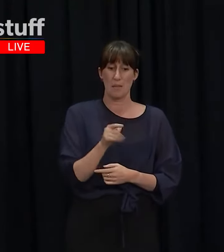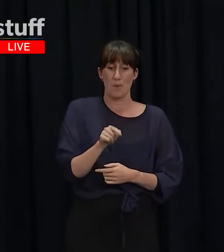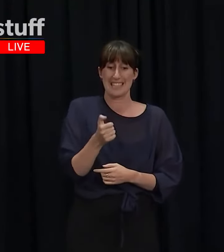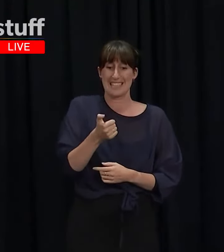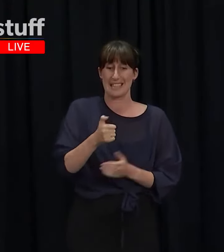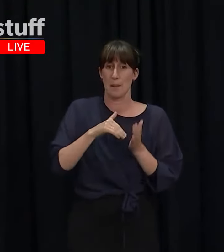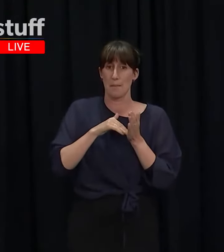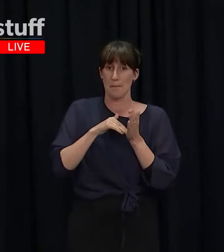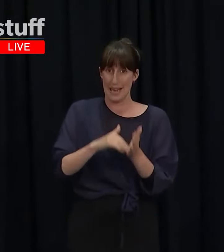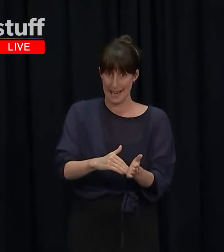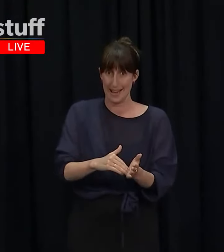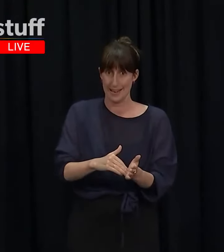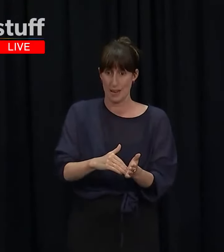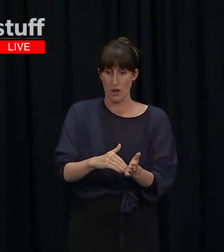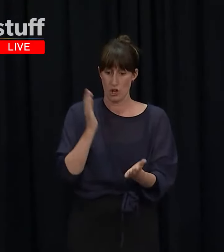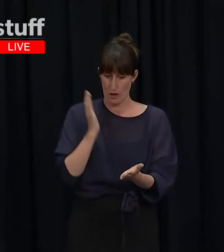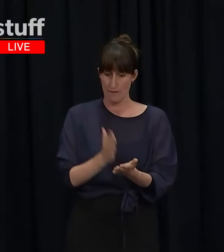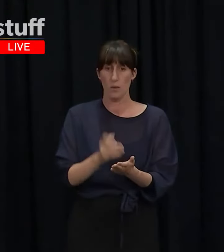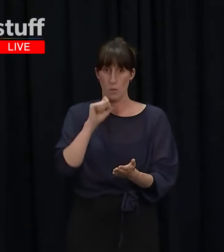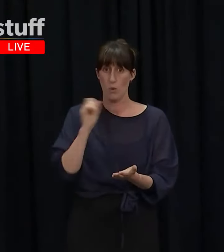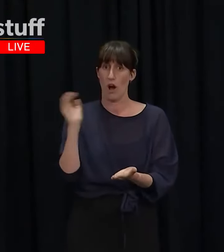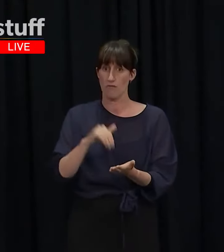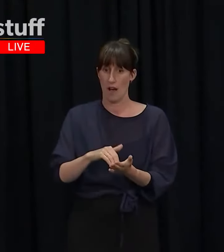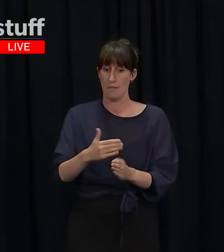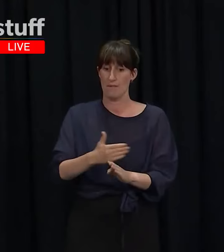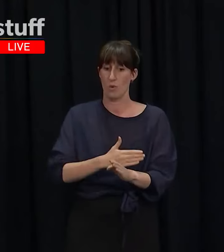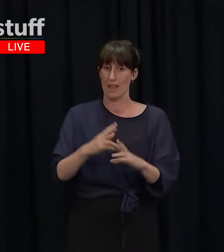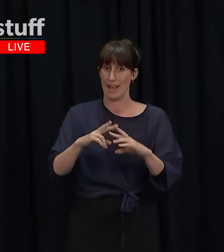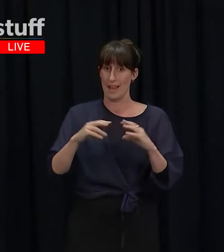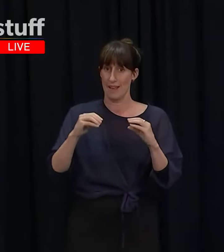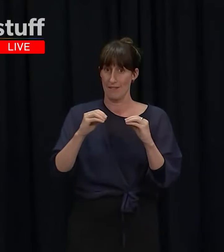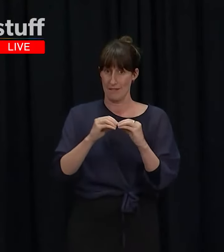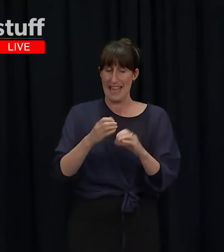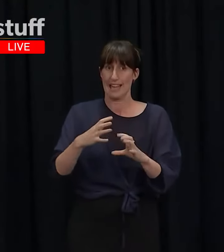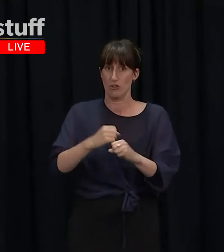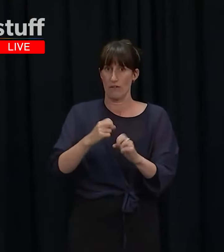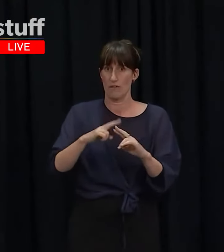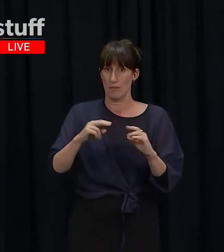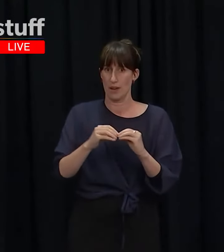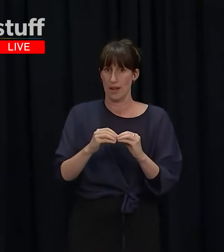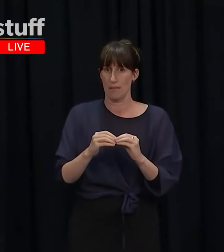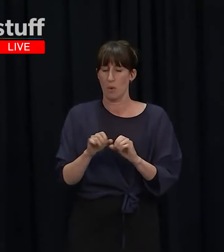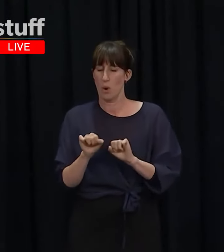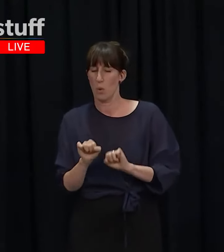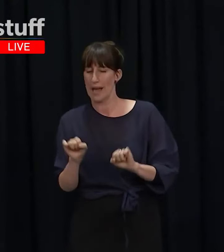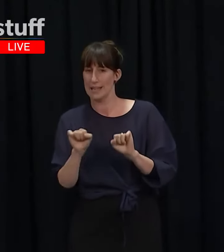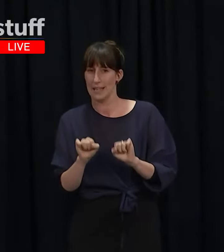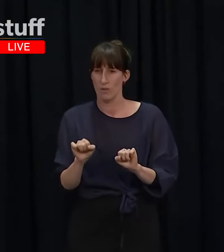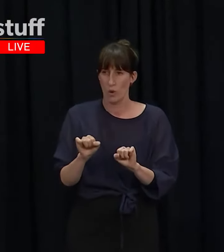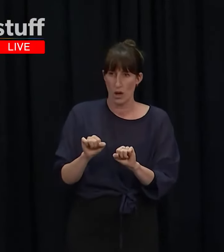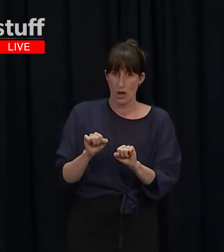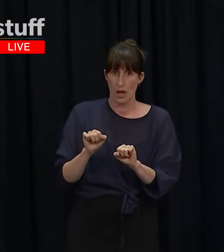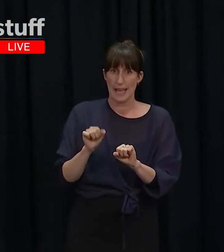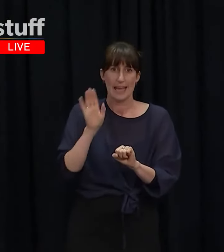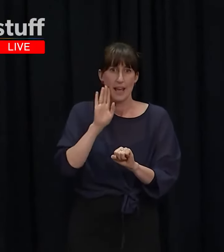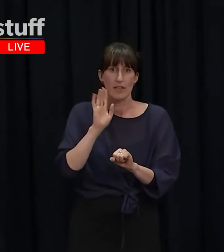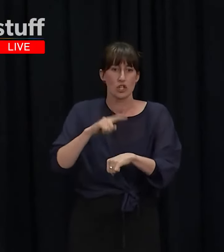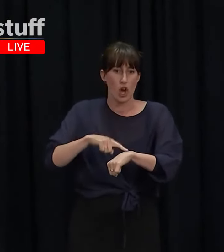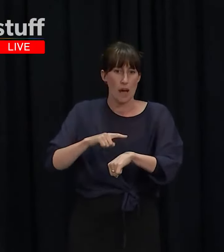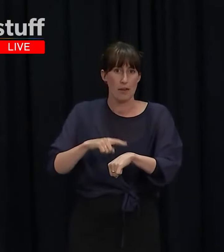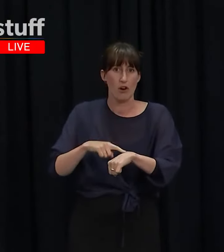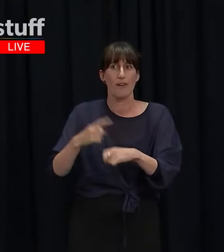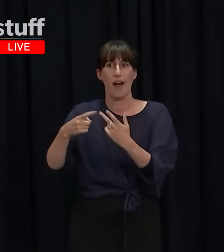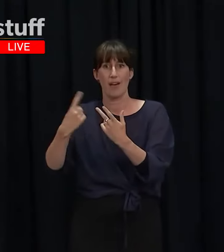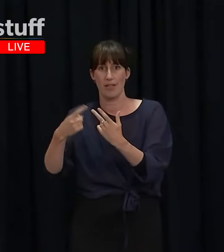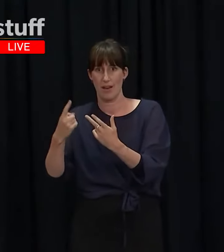confirmed delivery before the end of February, but then over another 20 million, we're just waiting for the timing of the delivery. So we've certainly